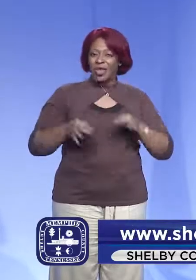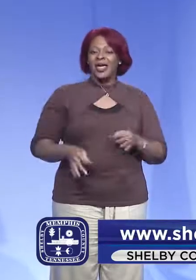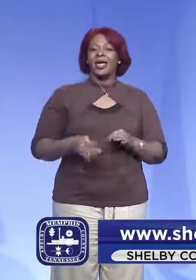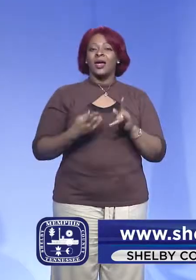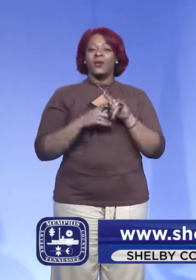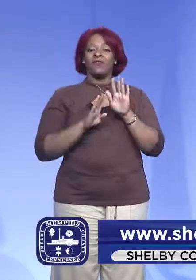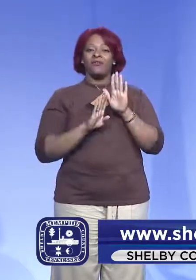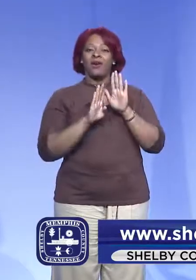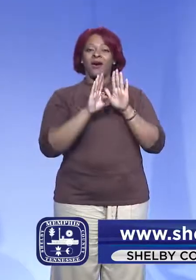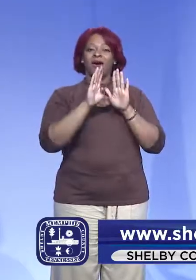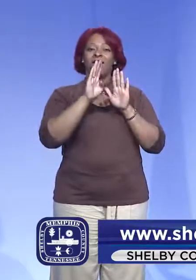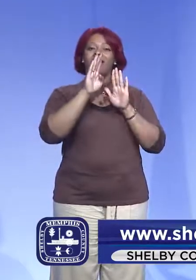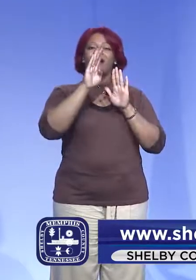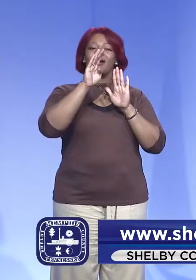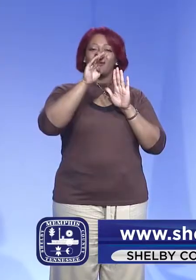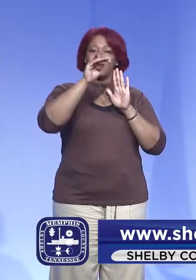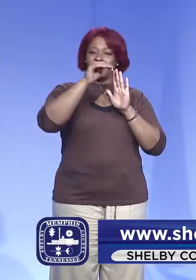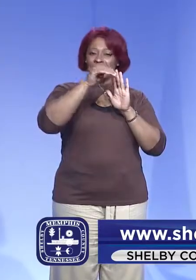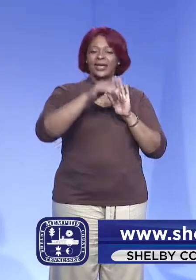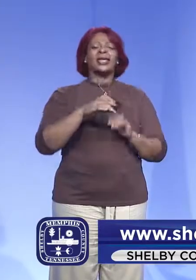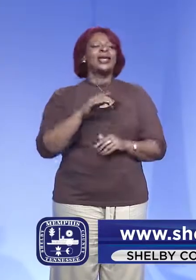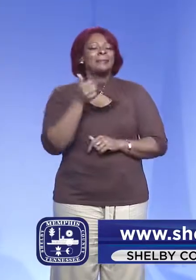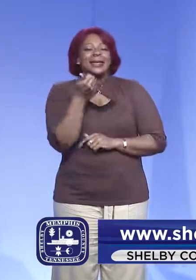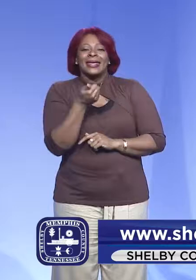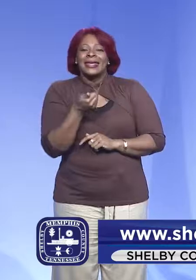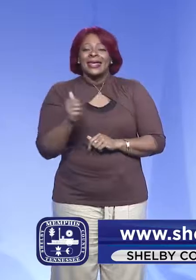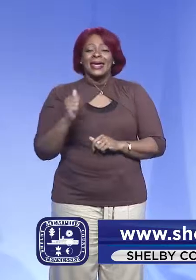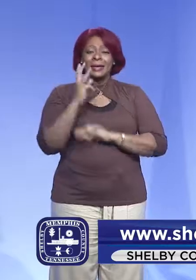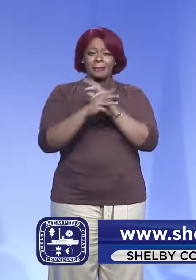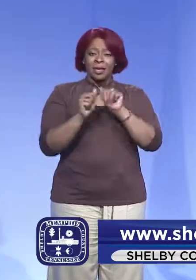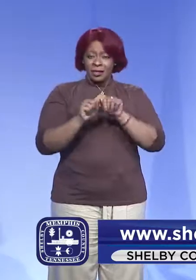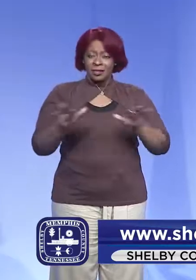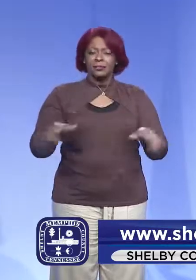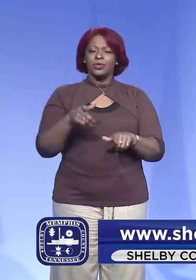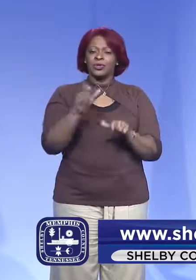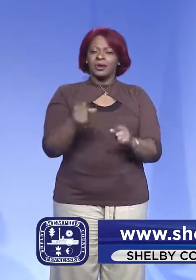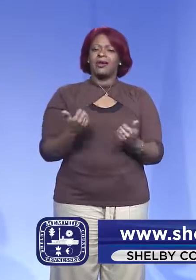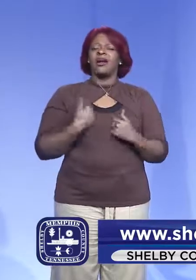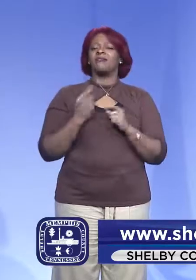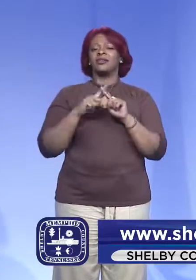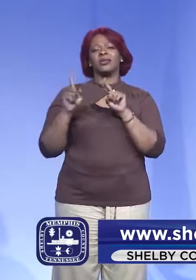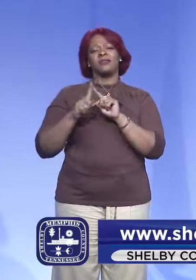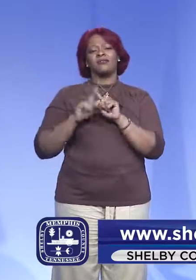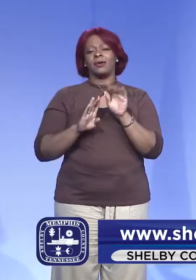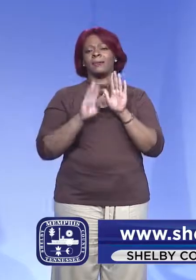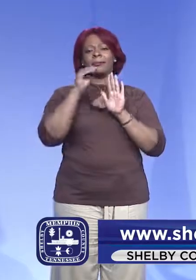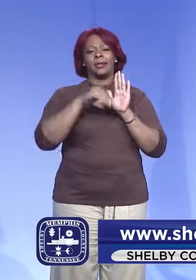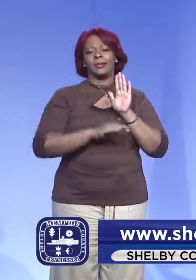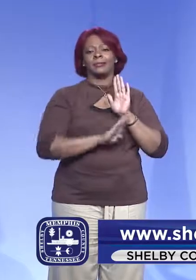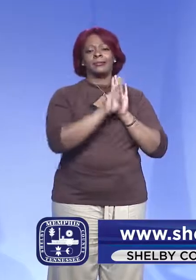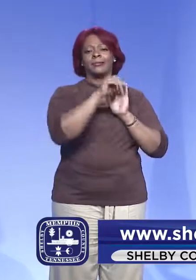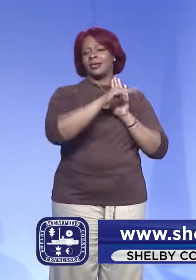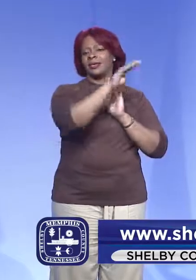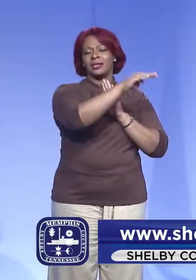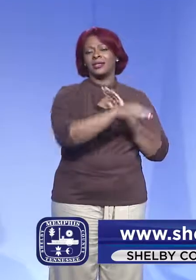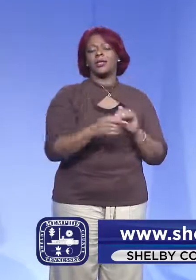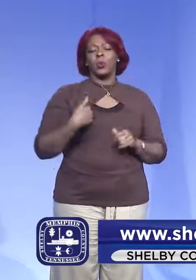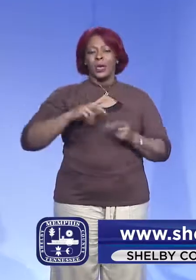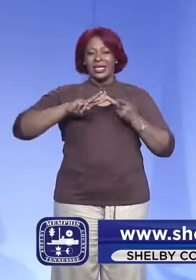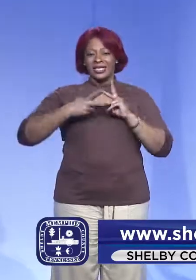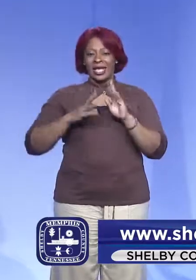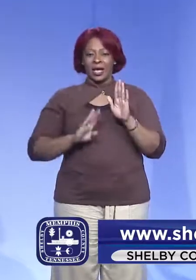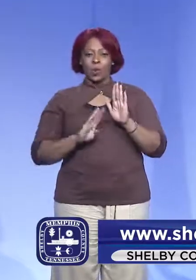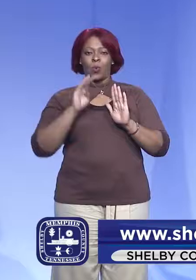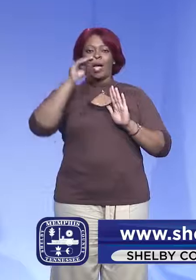when it begins to go back down. But in any pandemic, you can have multiple peaks. So we are at a second